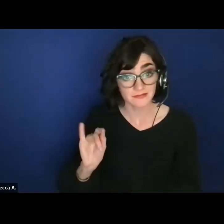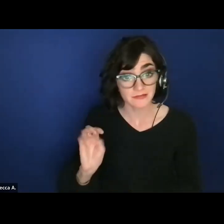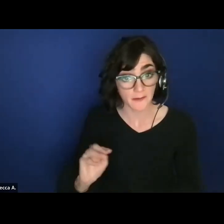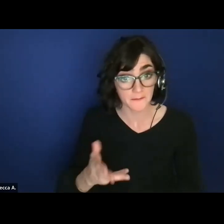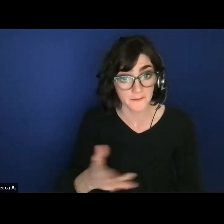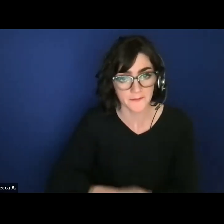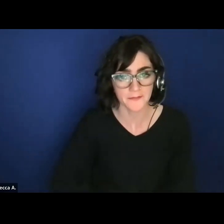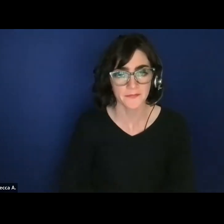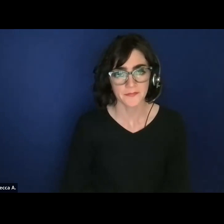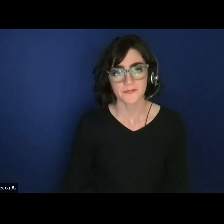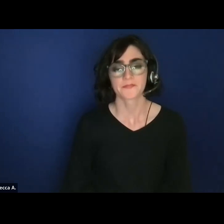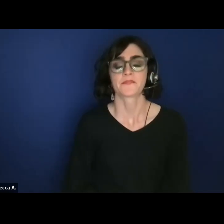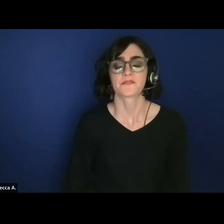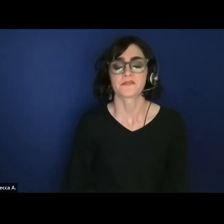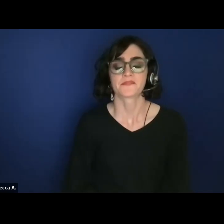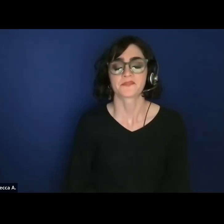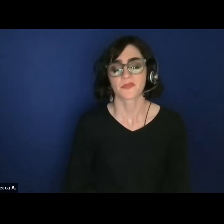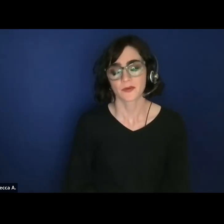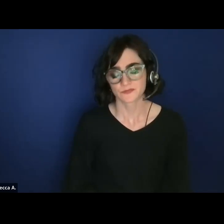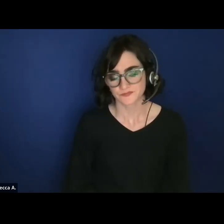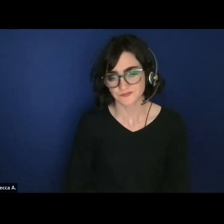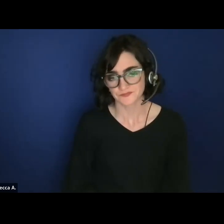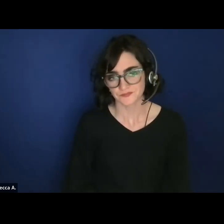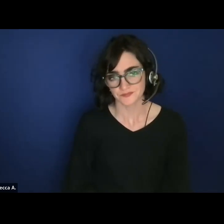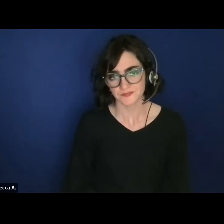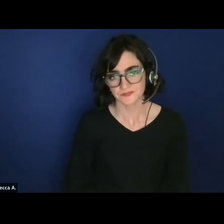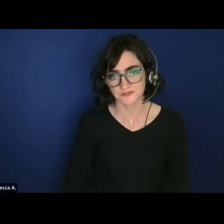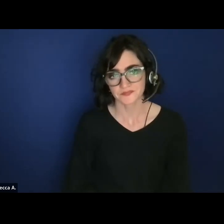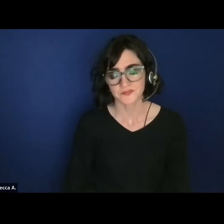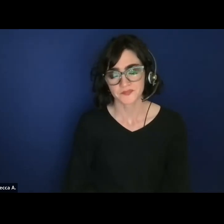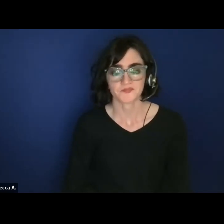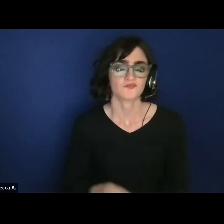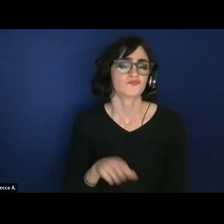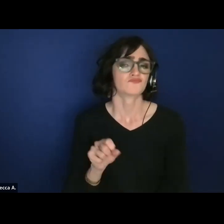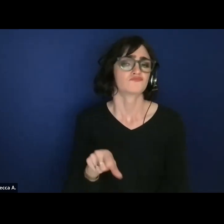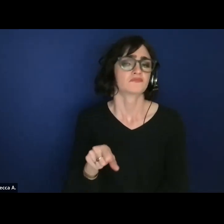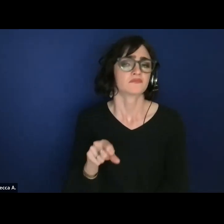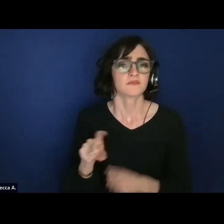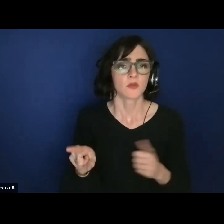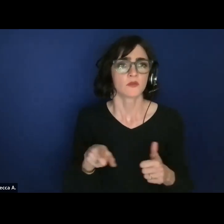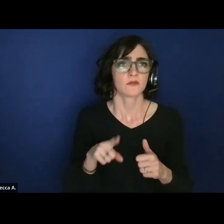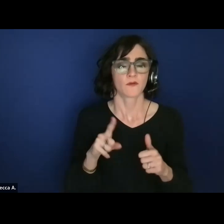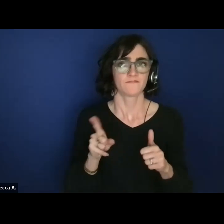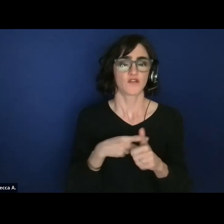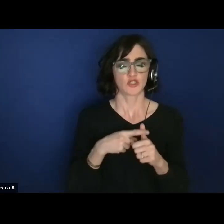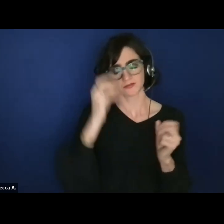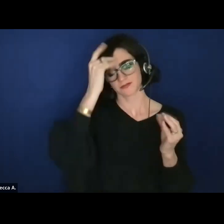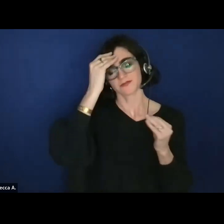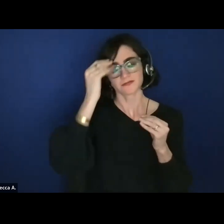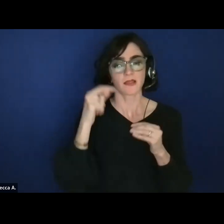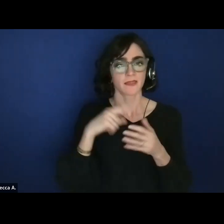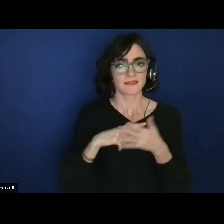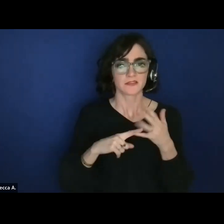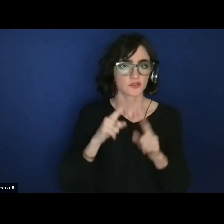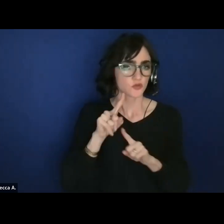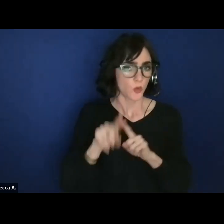Hi, thanks. So I was thinking initially when these questions were raised about a lot of the conversations I've